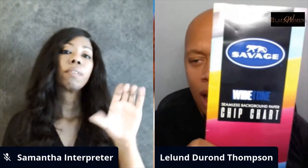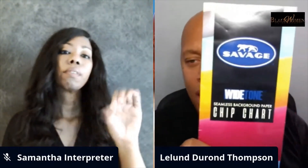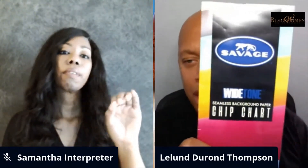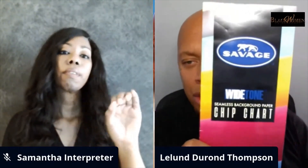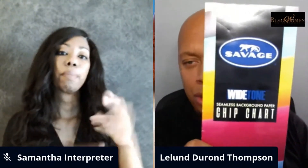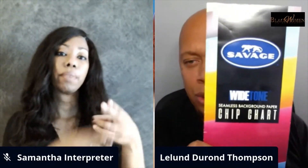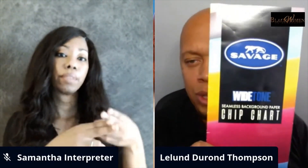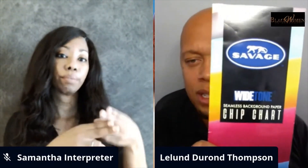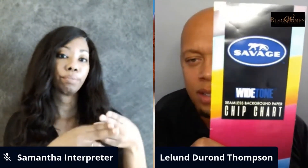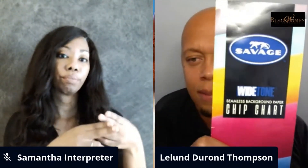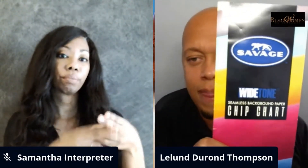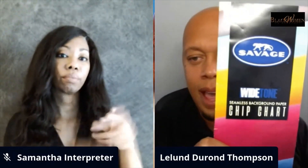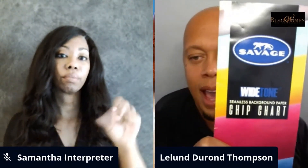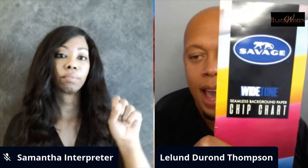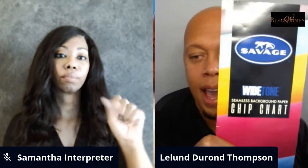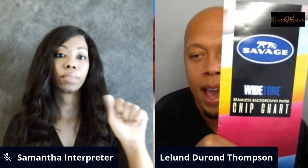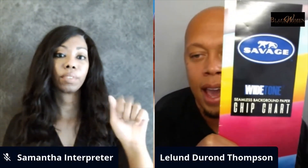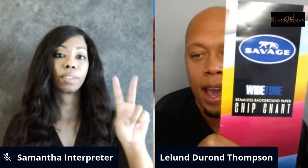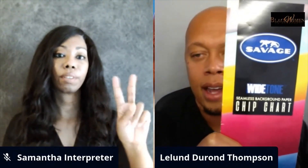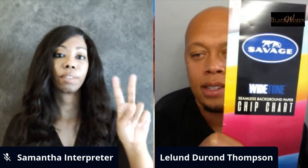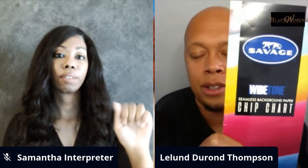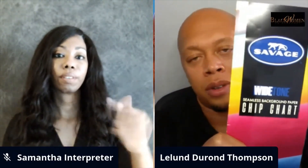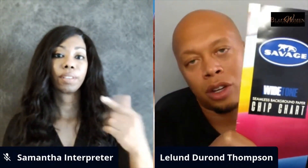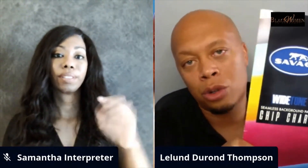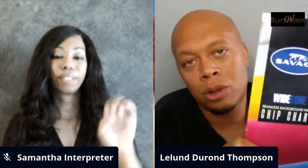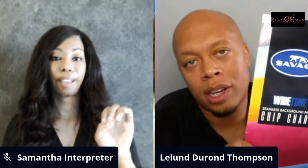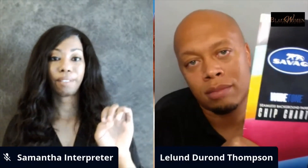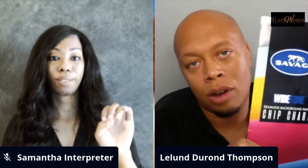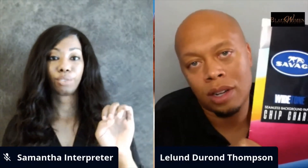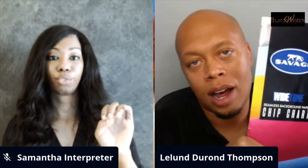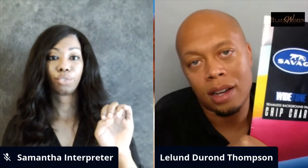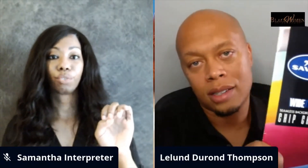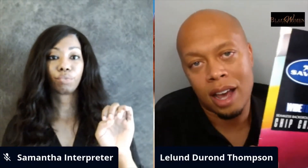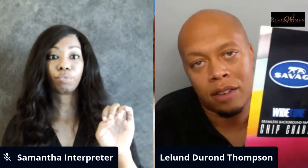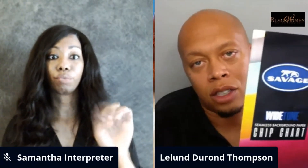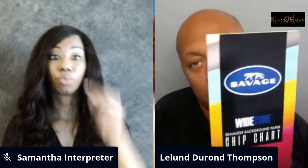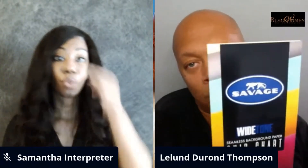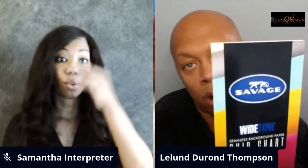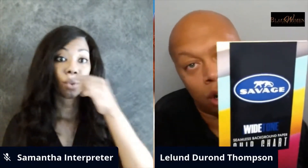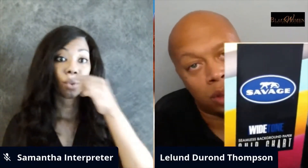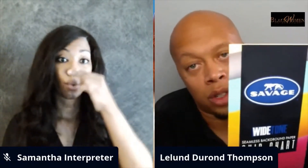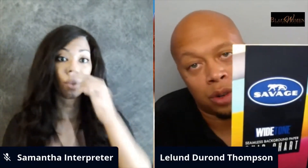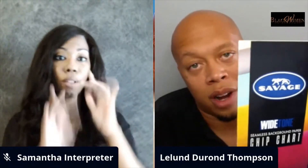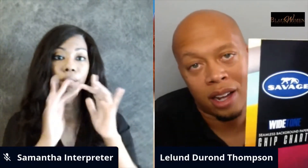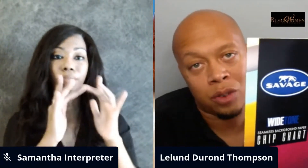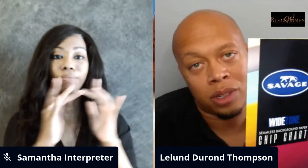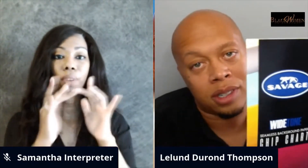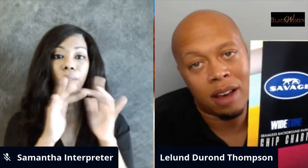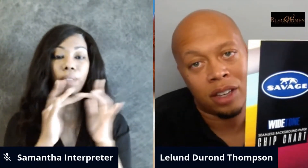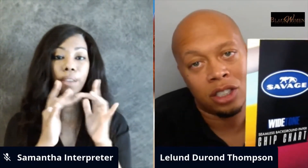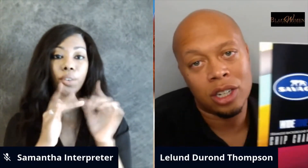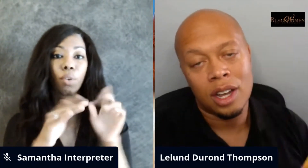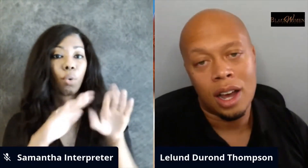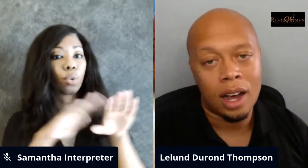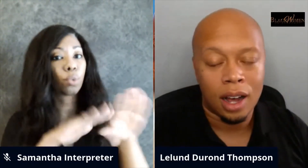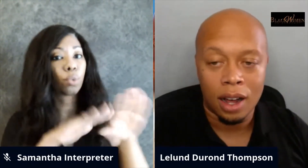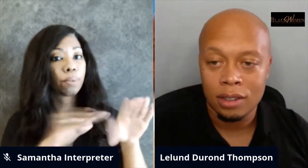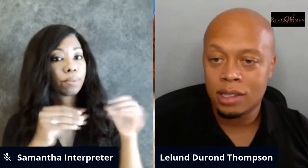who I use. And so you can Google them online, Savage, or go in the store and ask for a